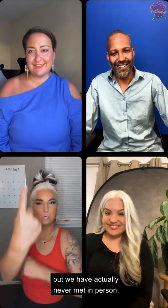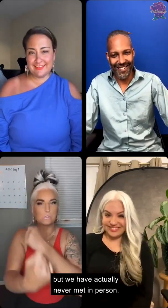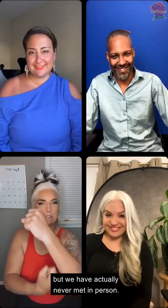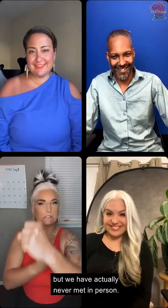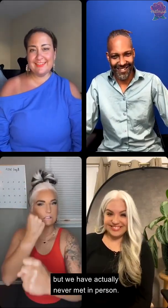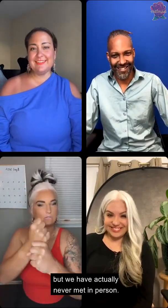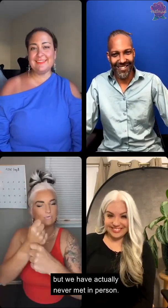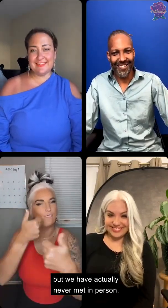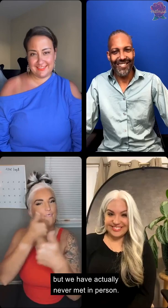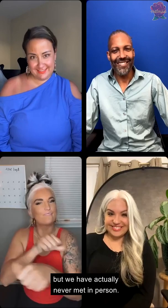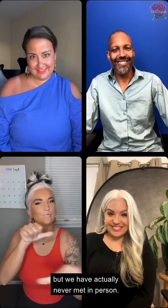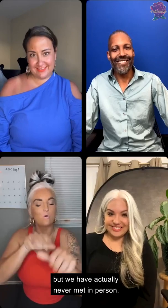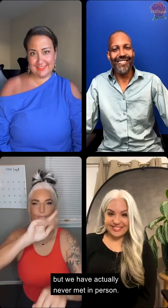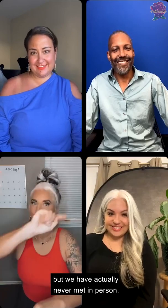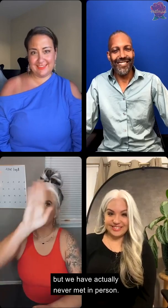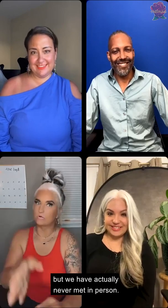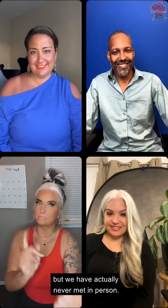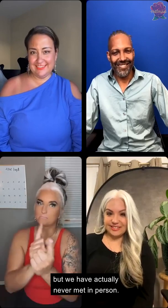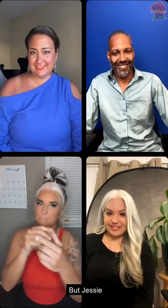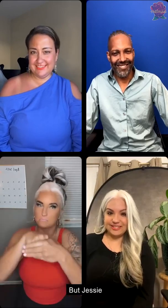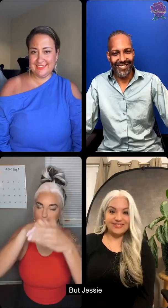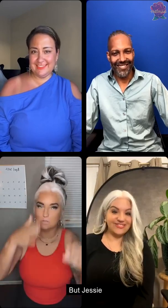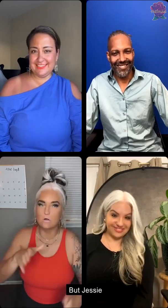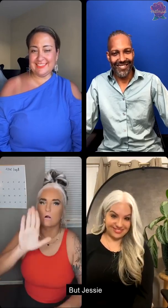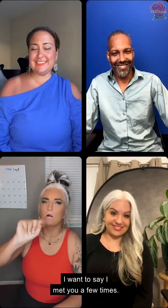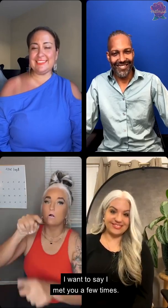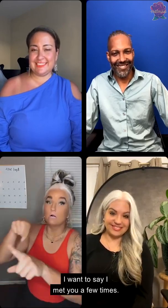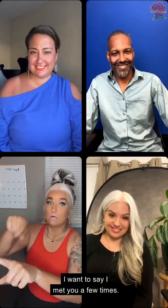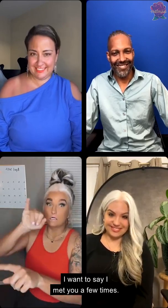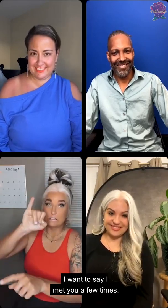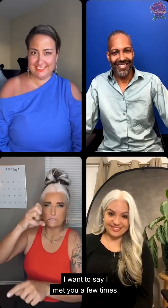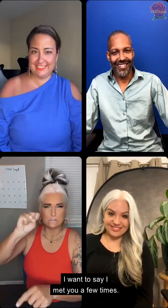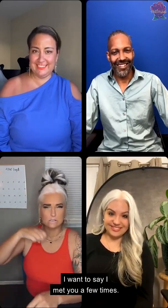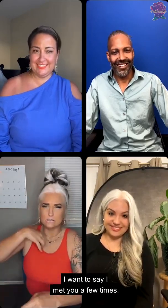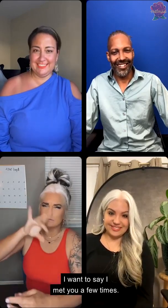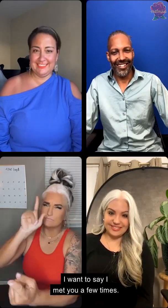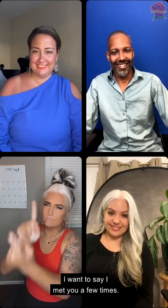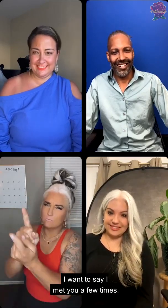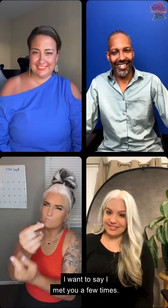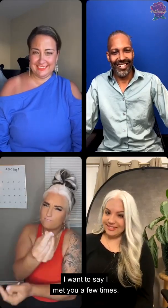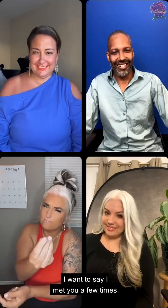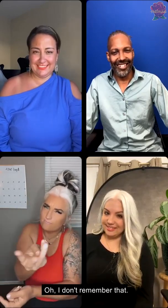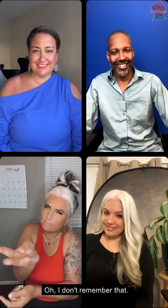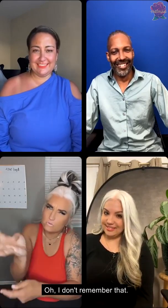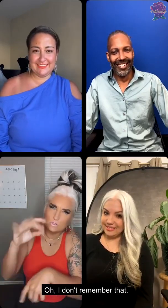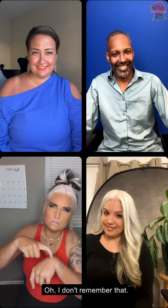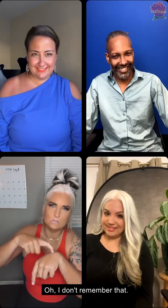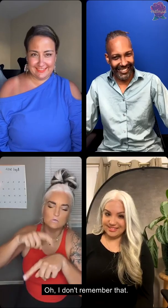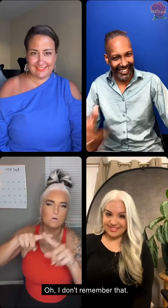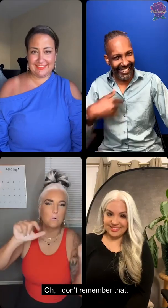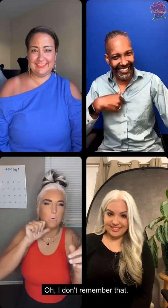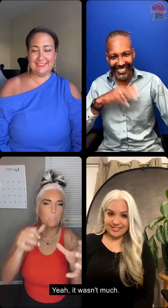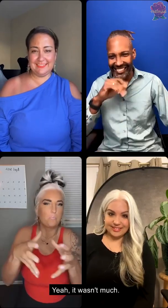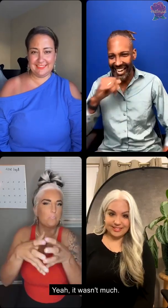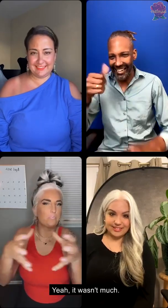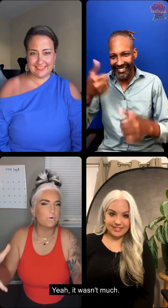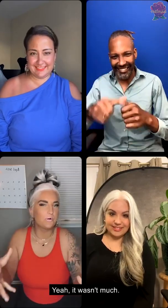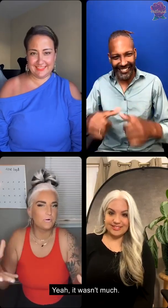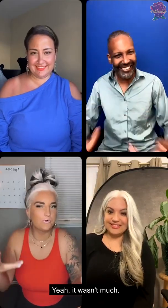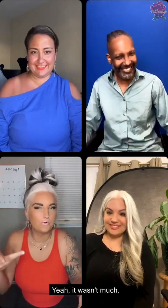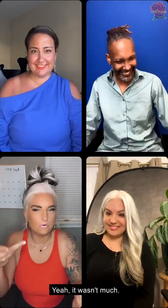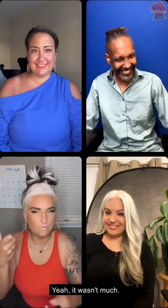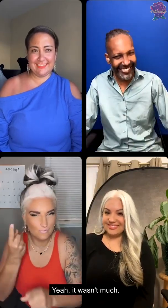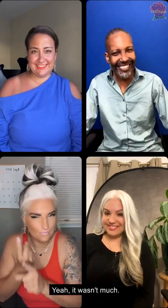year, but we have actually never met in person. But Jesse, I want to say I met you a few times. Oh, I don't remember